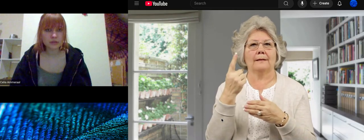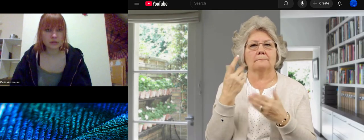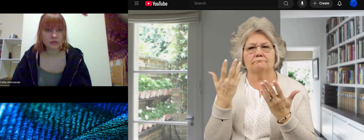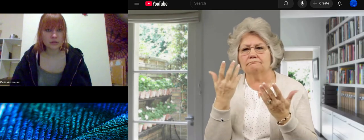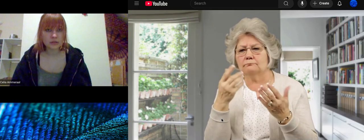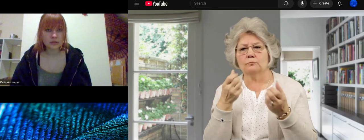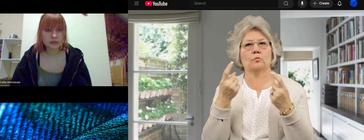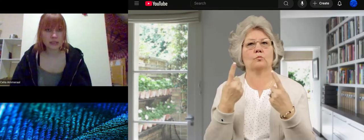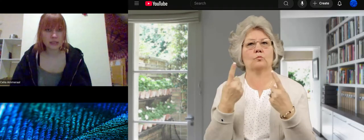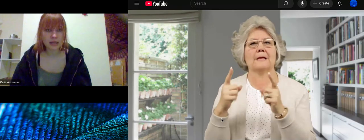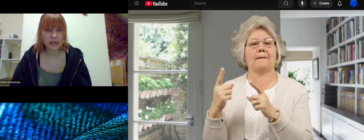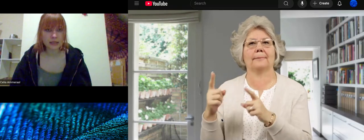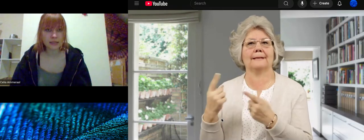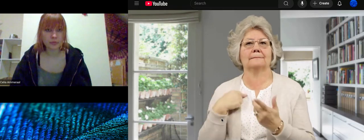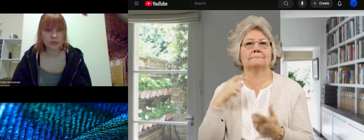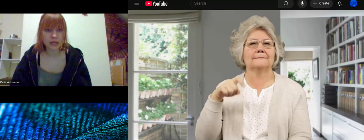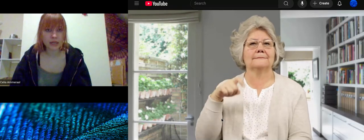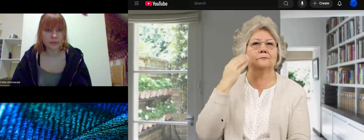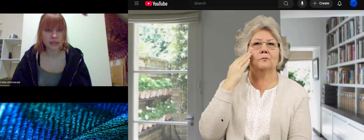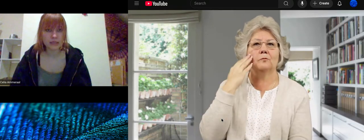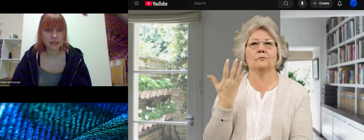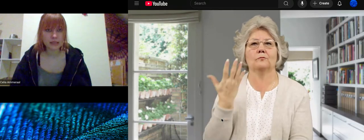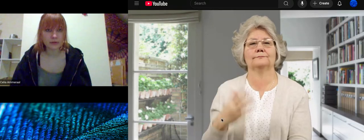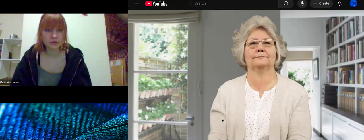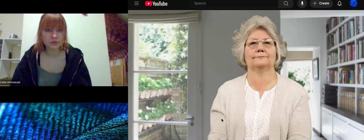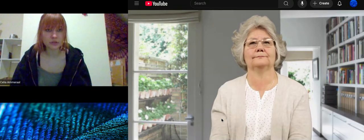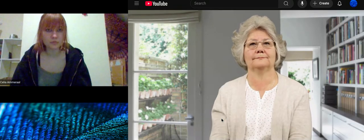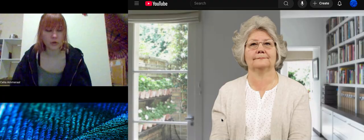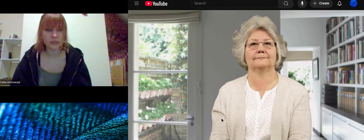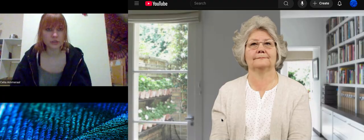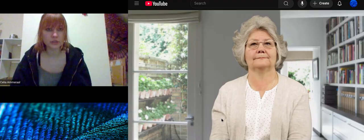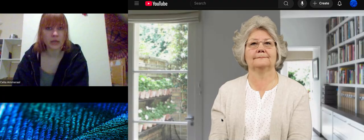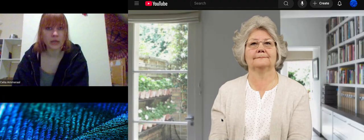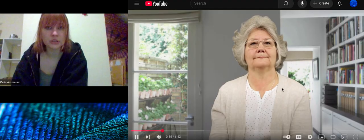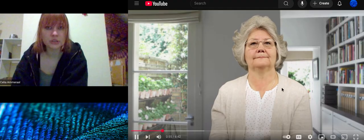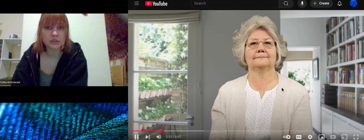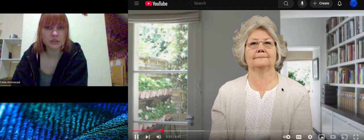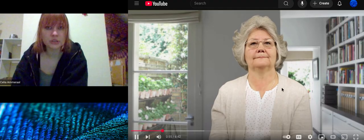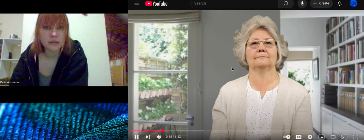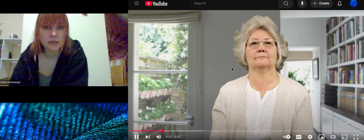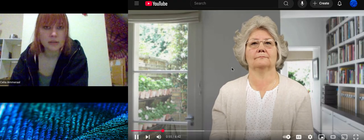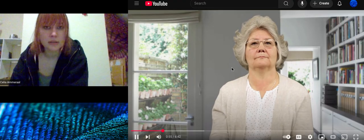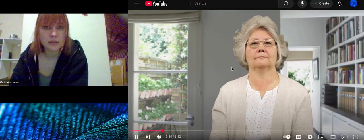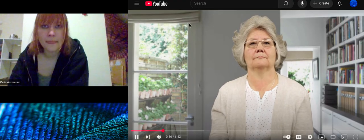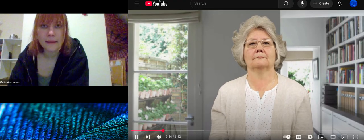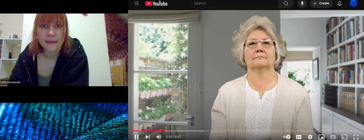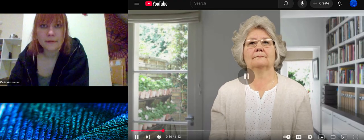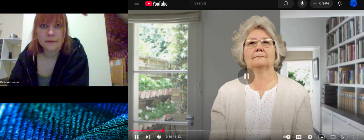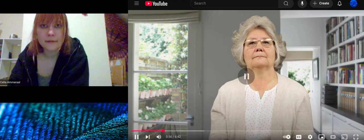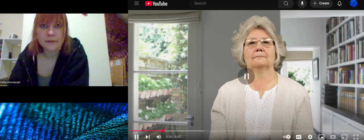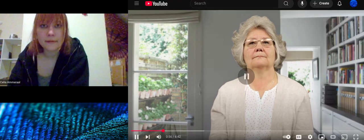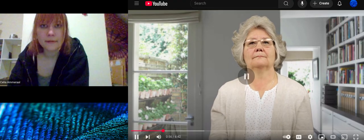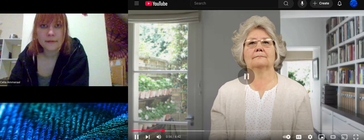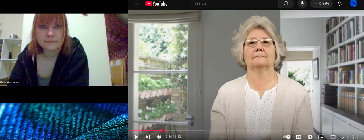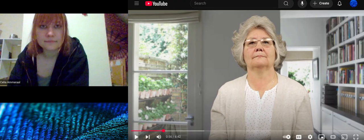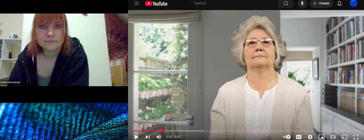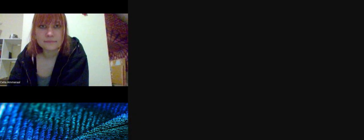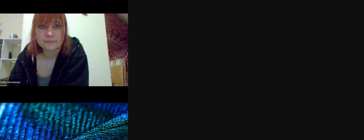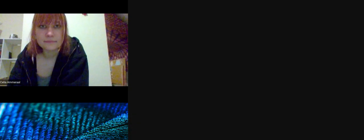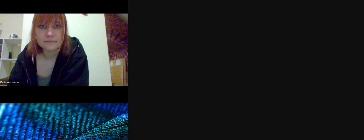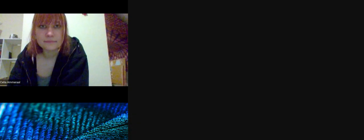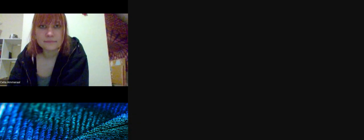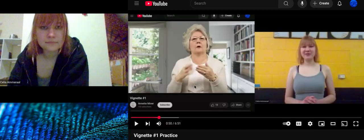results said I had type 1 diabetes, and I was just wanted to know what I should do next. Sure, I'd be happy to help you with that.